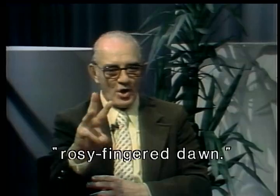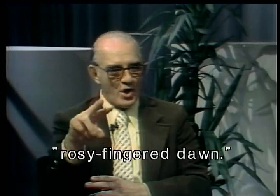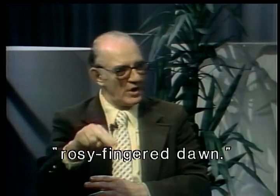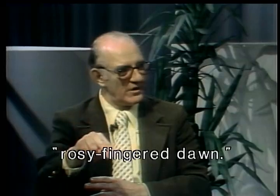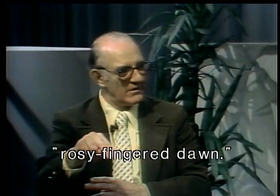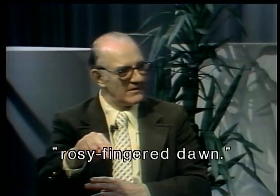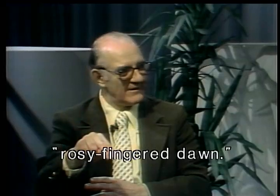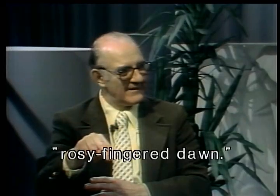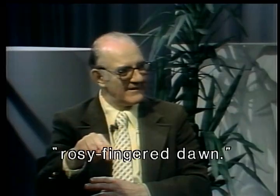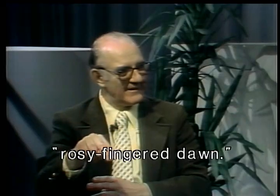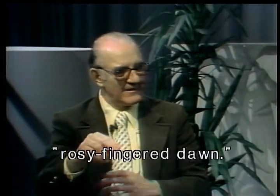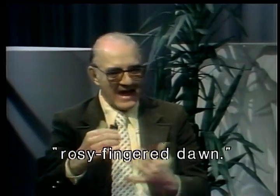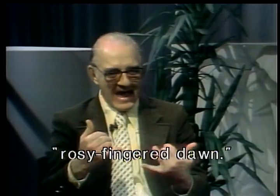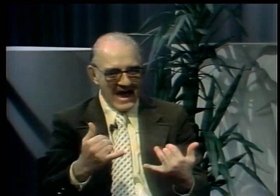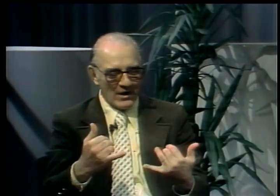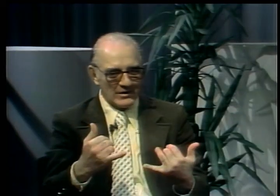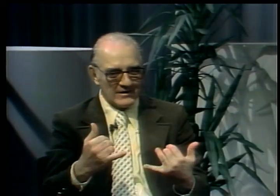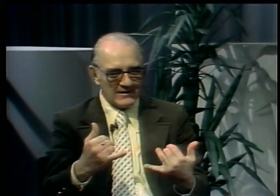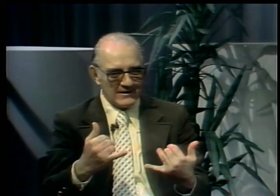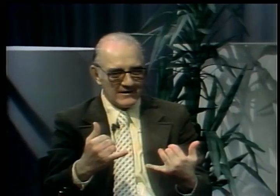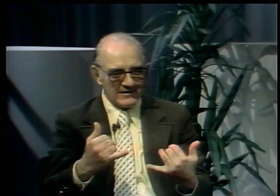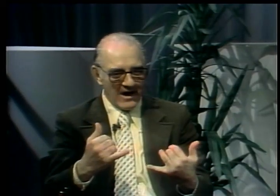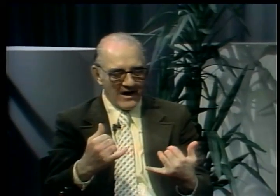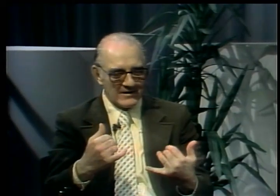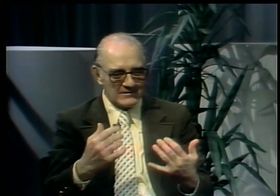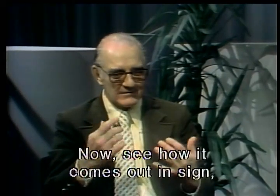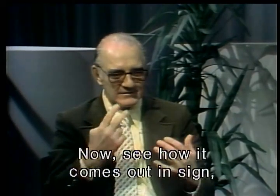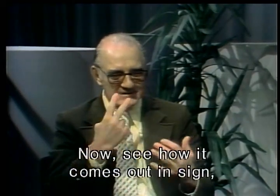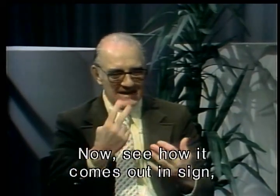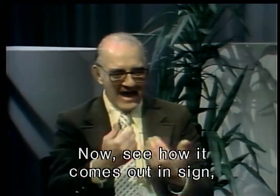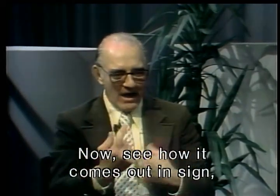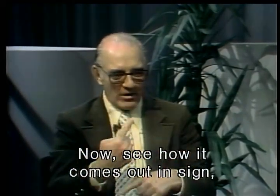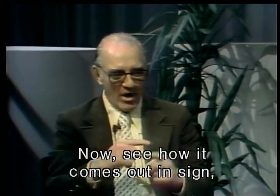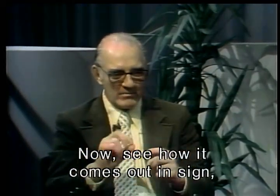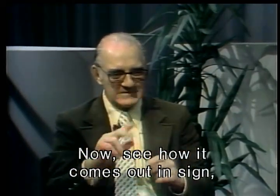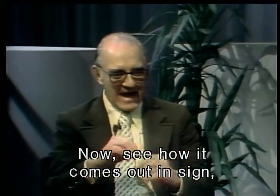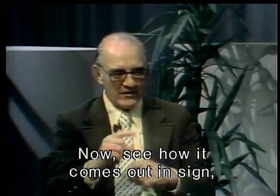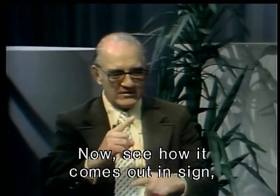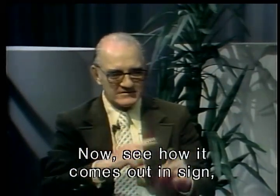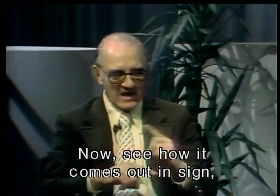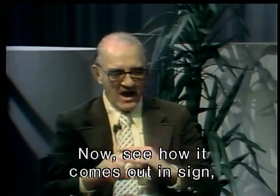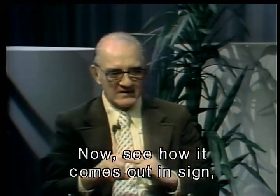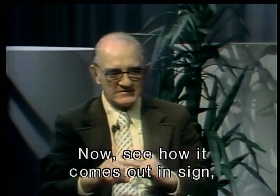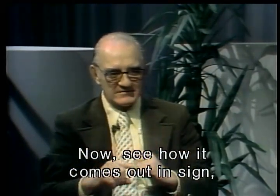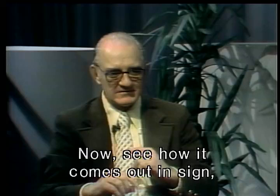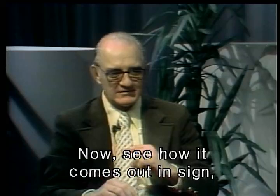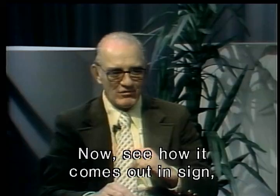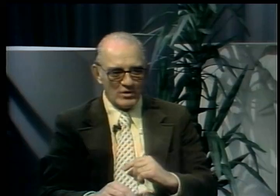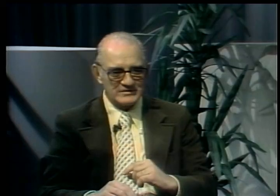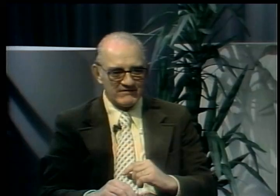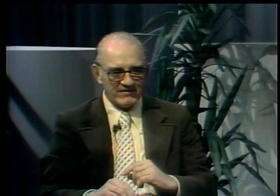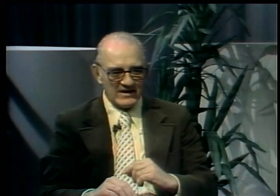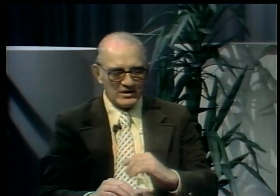dawn. Ah, say how it comes out in signs, rosy fingered